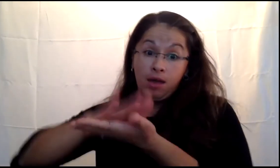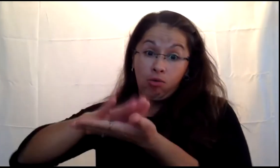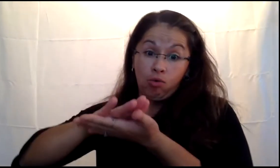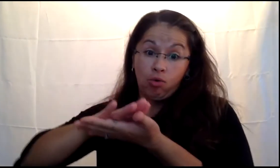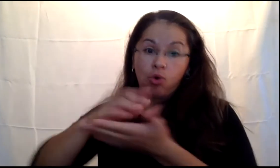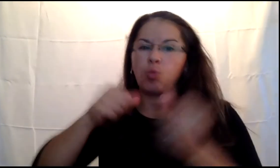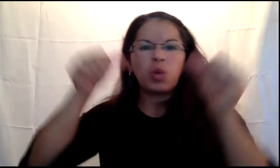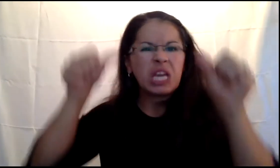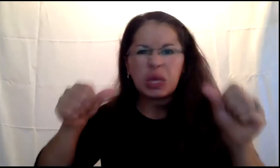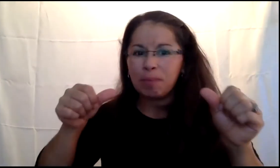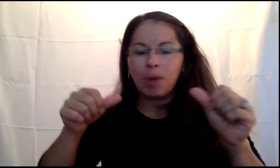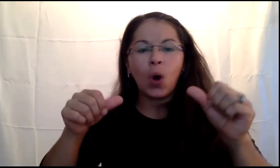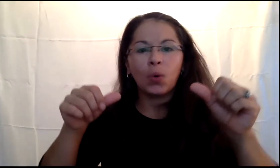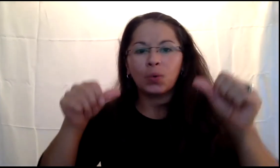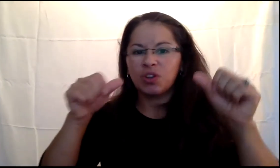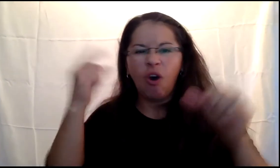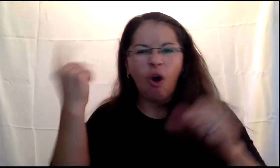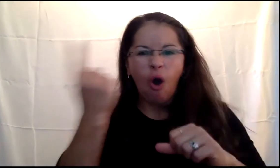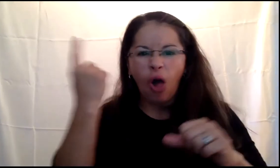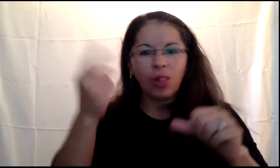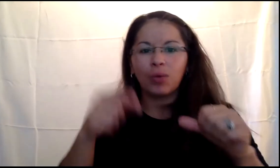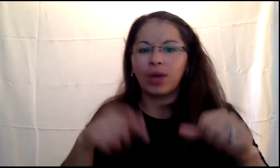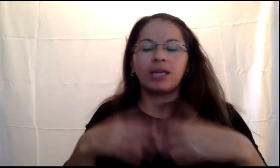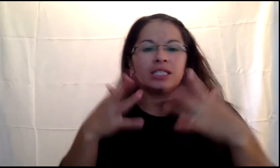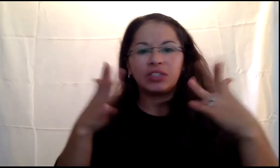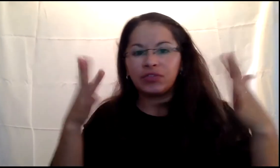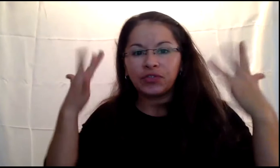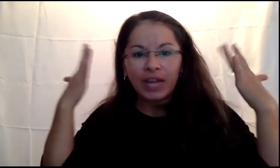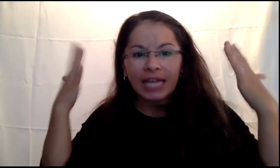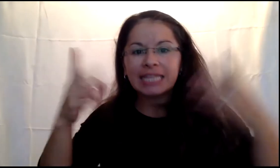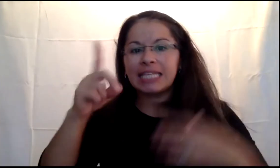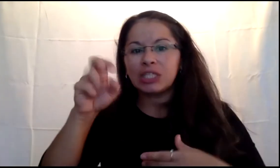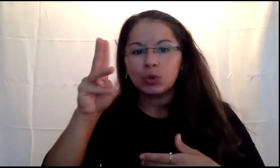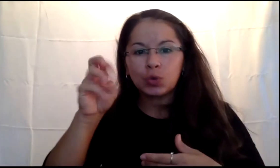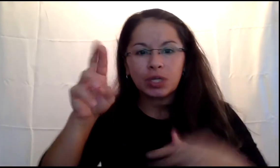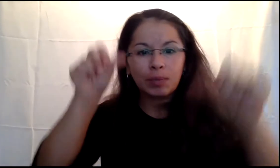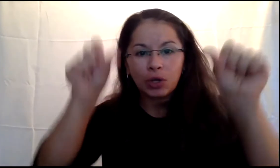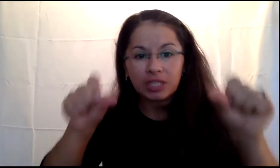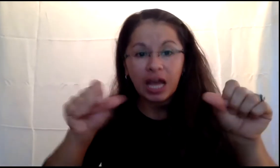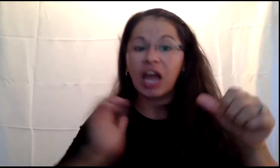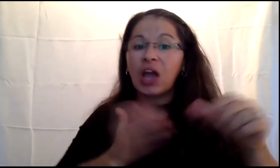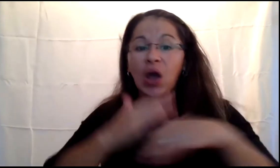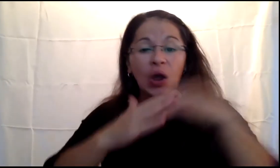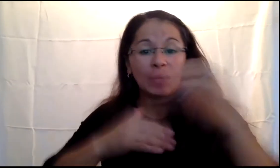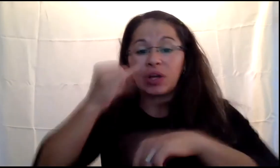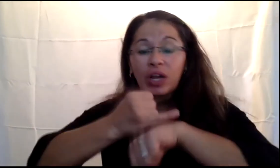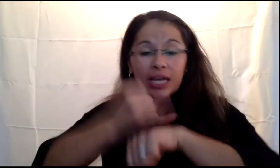immigrant students celebrated and welcomed here, all over our building, especially for those staff members who are definitely safe spaces